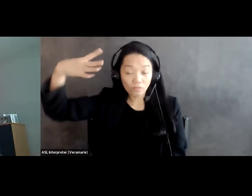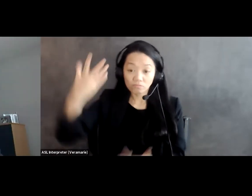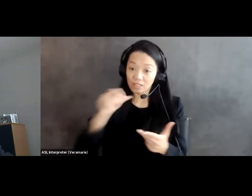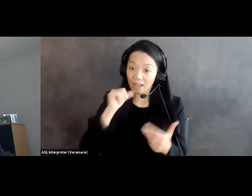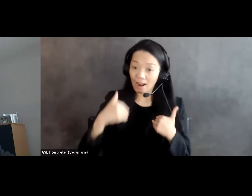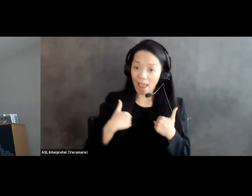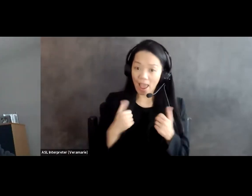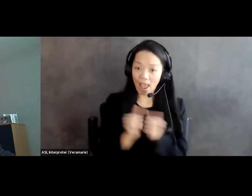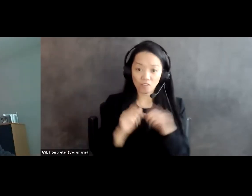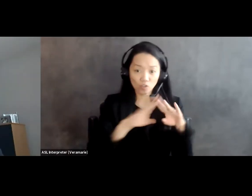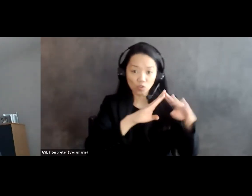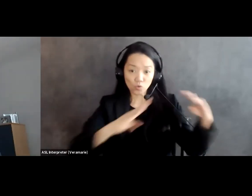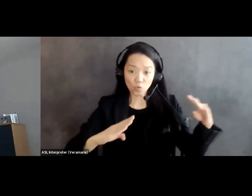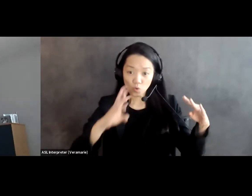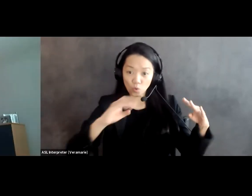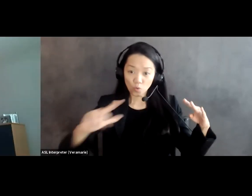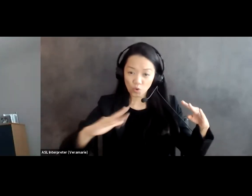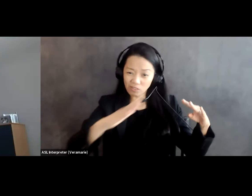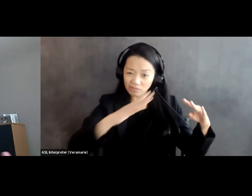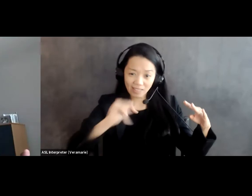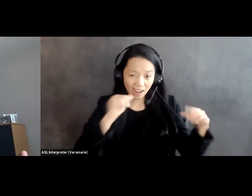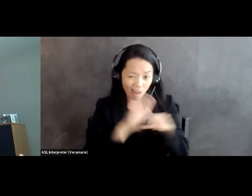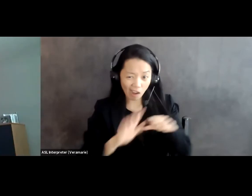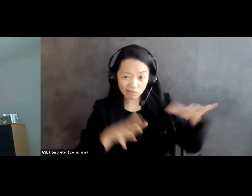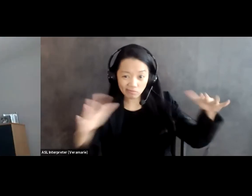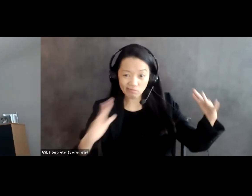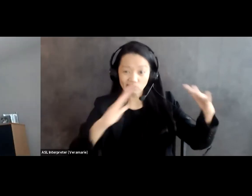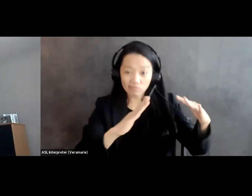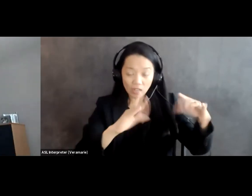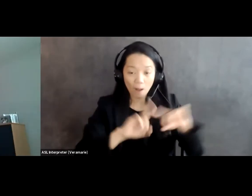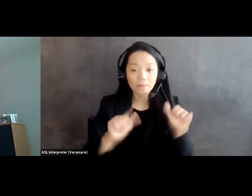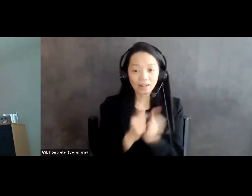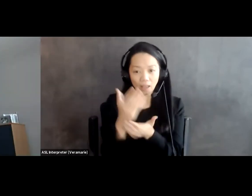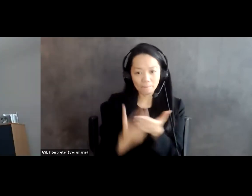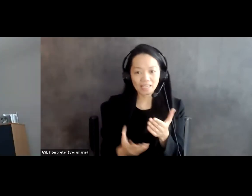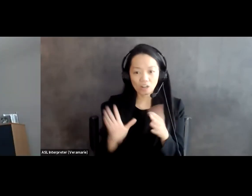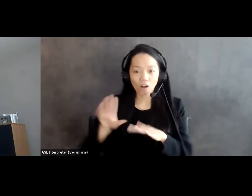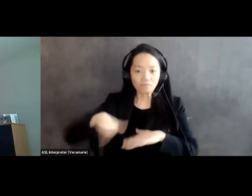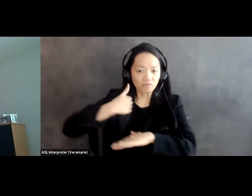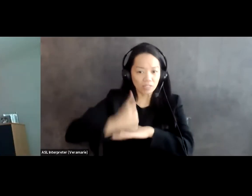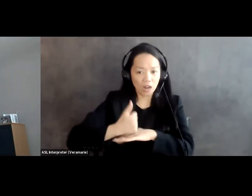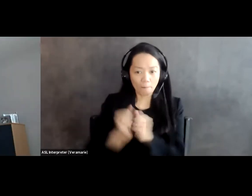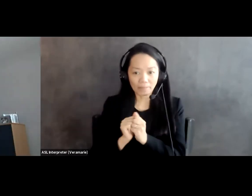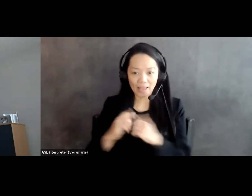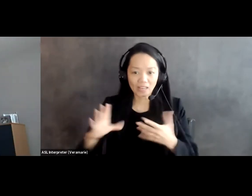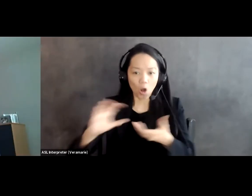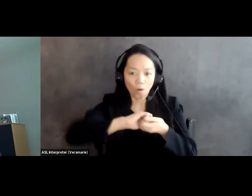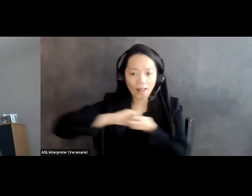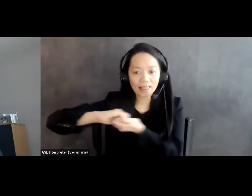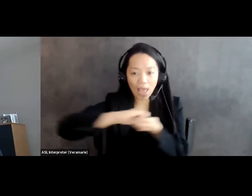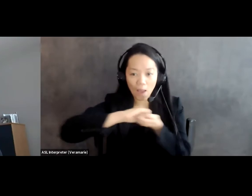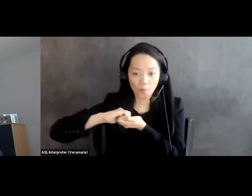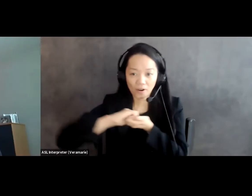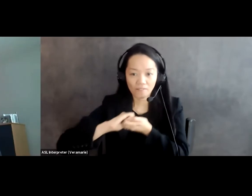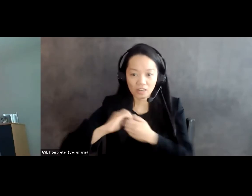the roof space, say in an urban environment, can be part of a collaborative that takes advantage of a